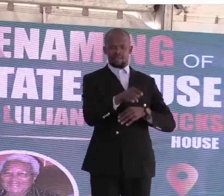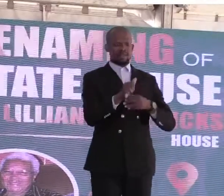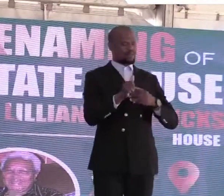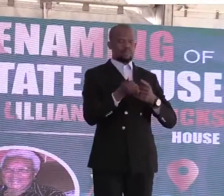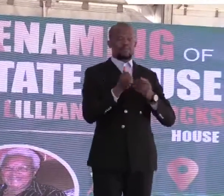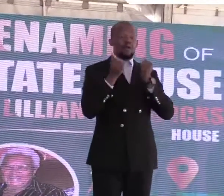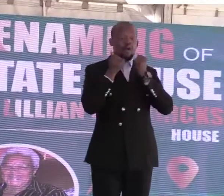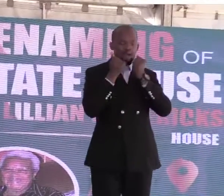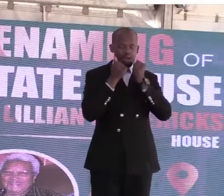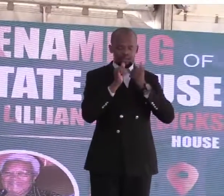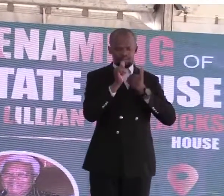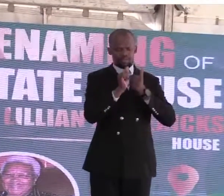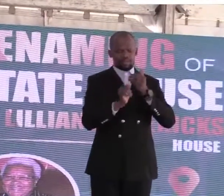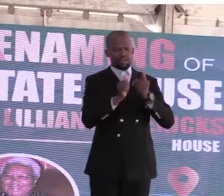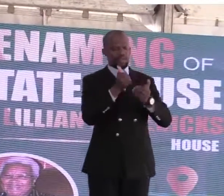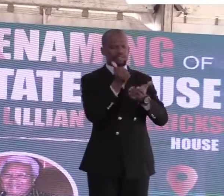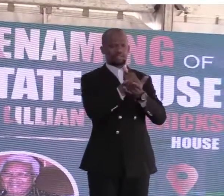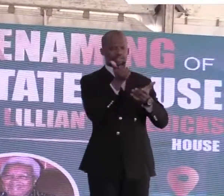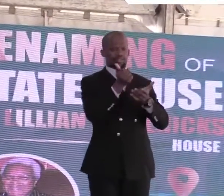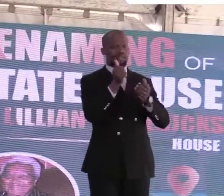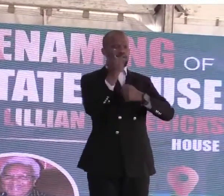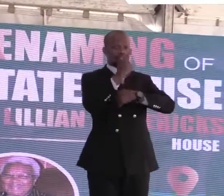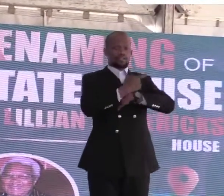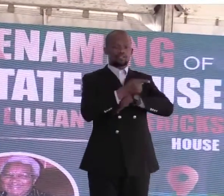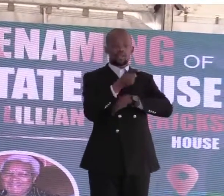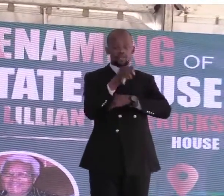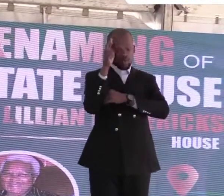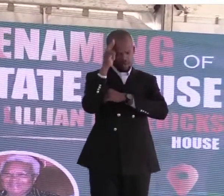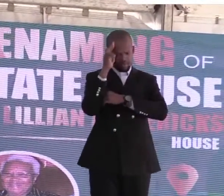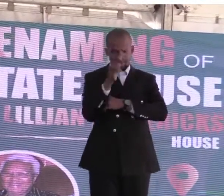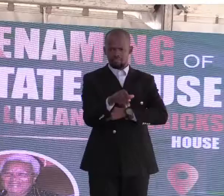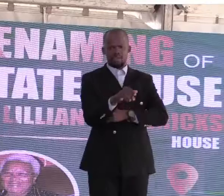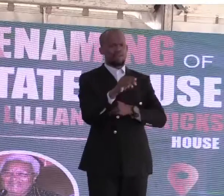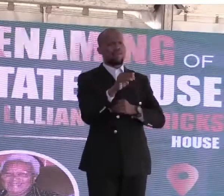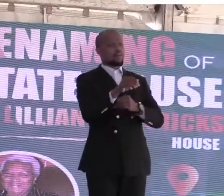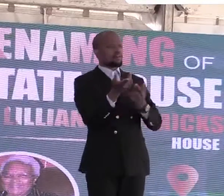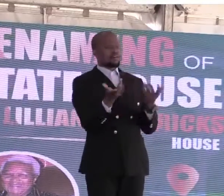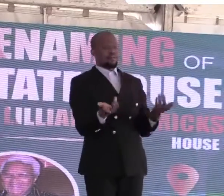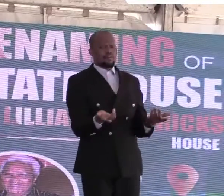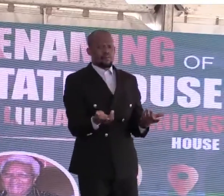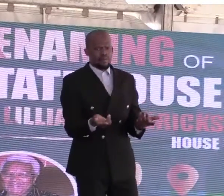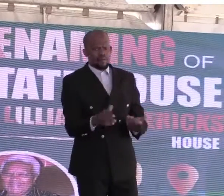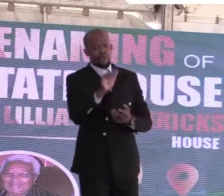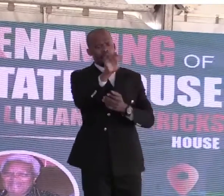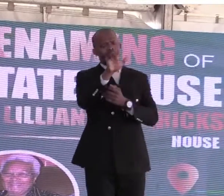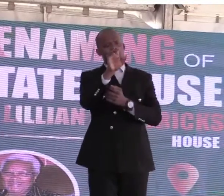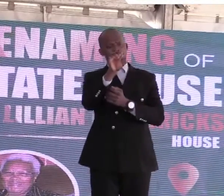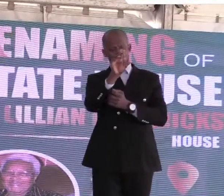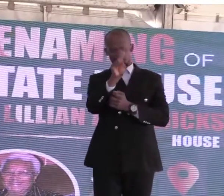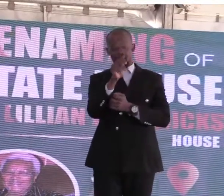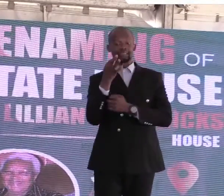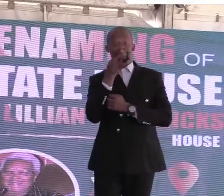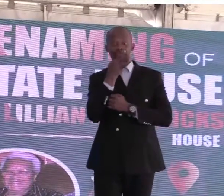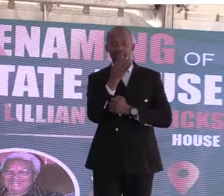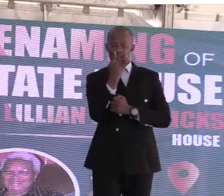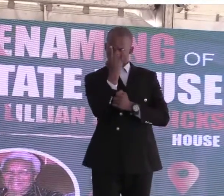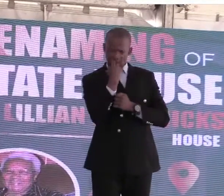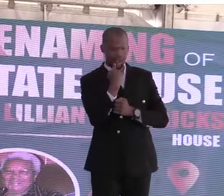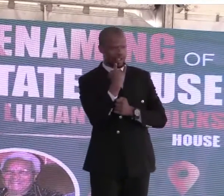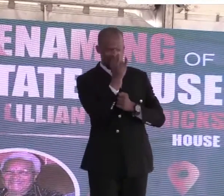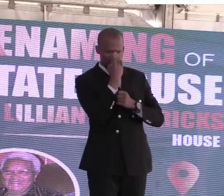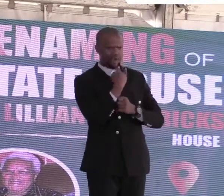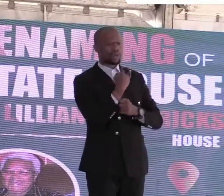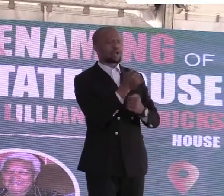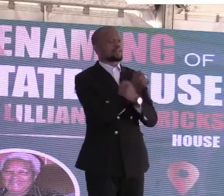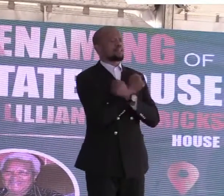months and 16 days. We remember Dr. Alan Patton who says, cry, beloved country.